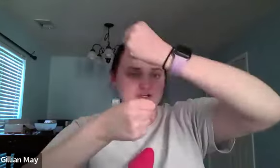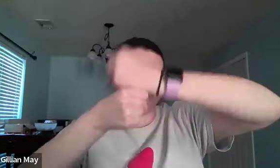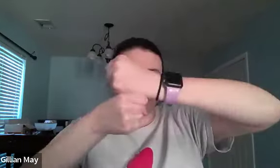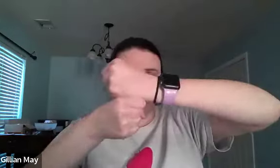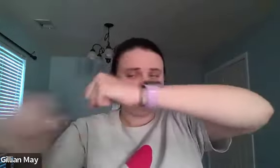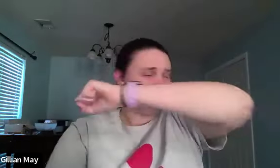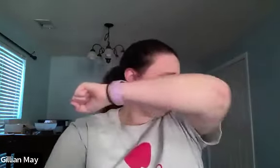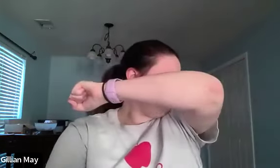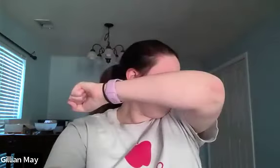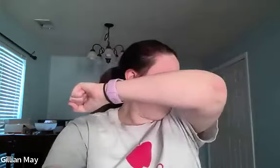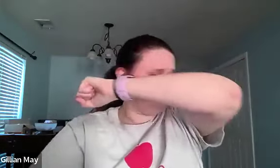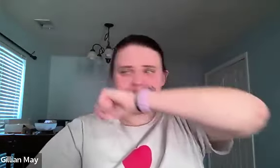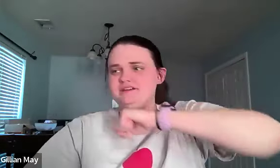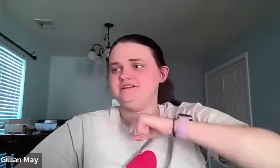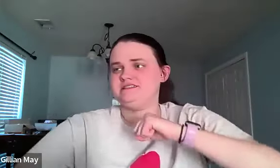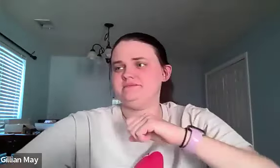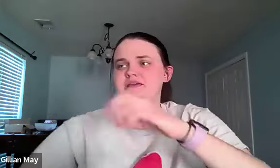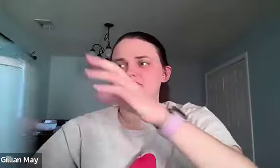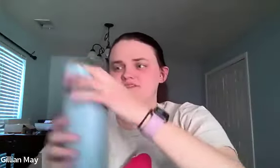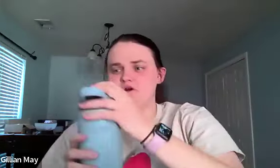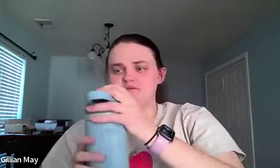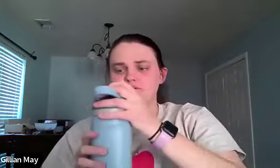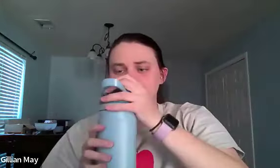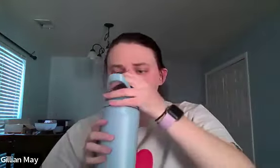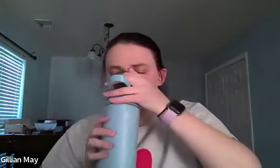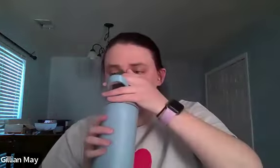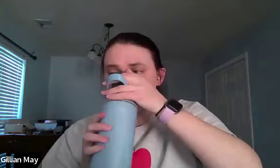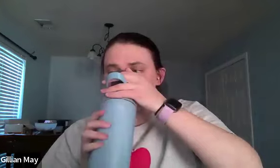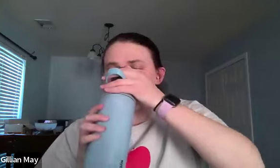year. Oh, my goodness. Let me get me some water real quick.